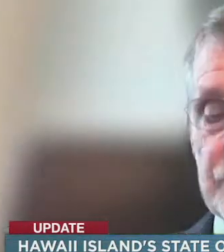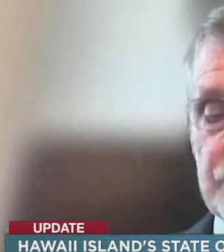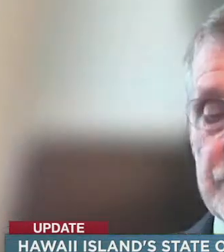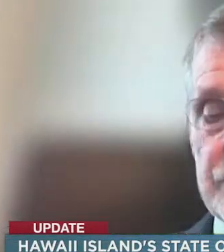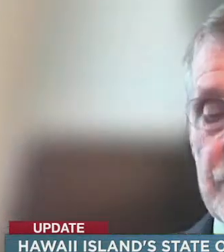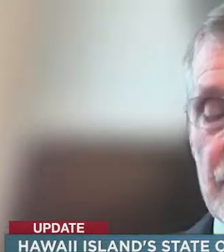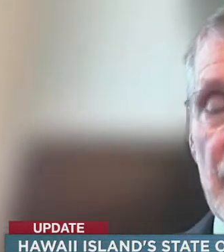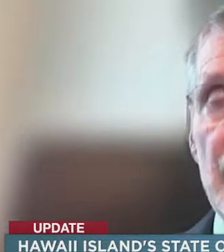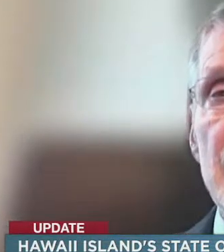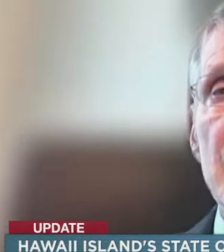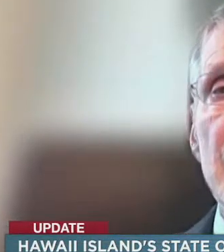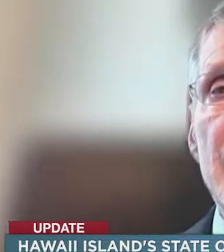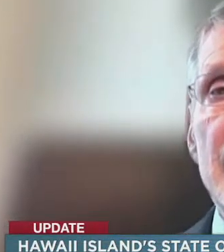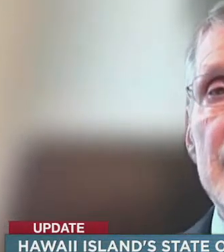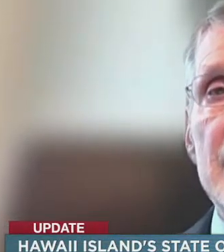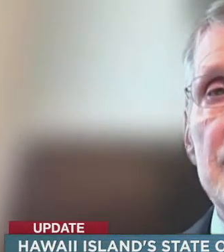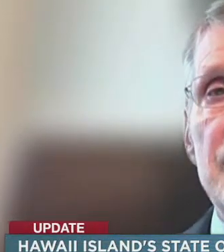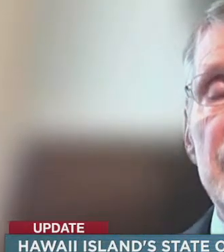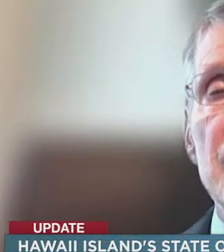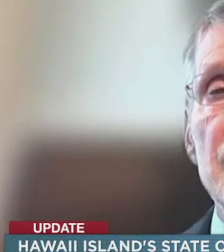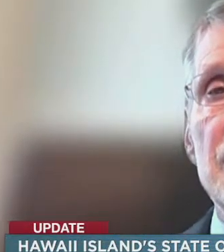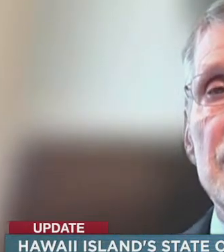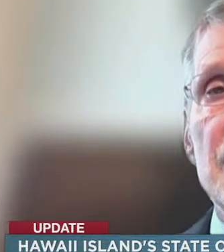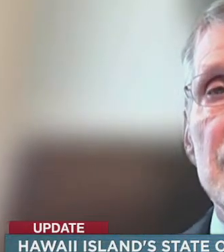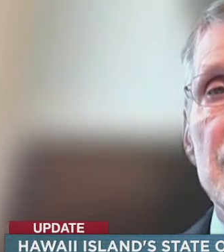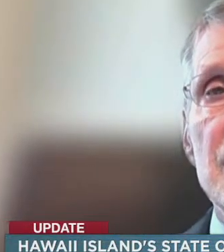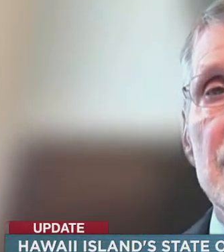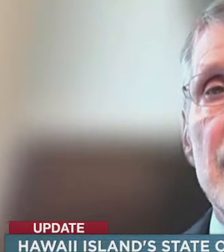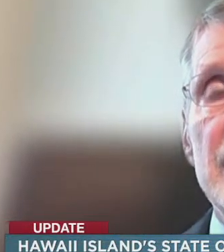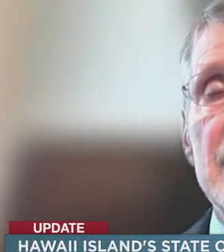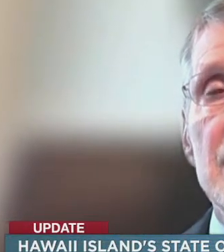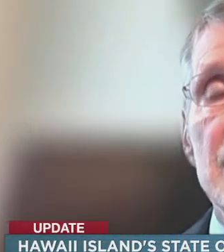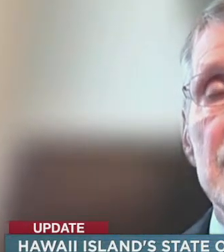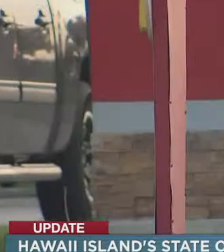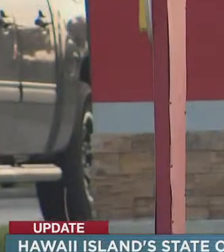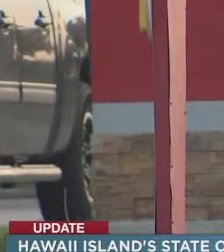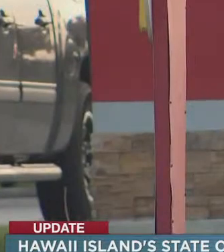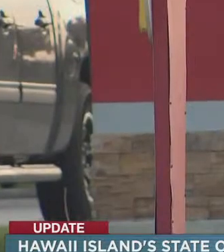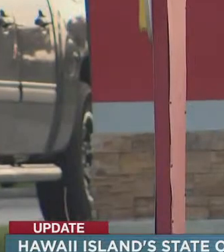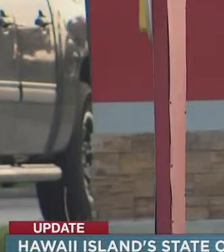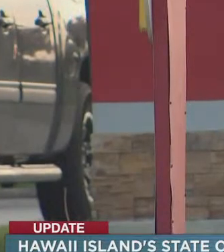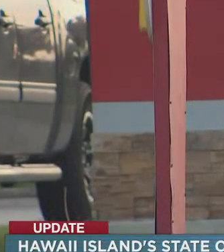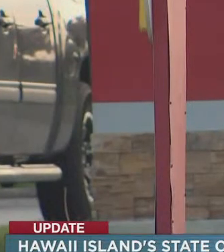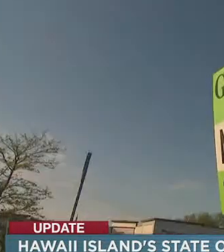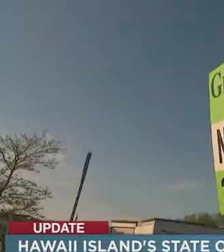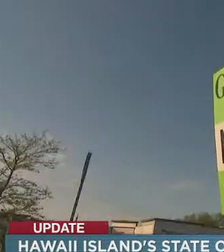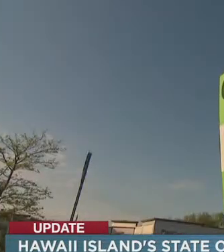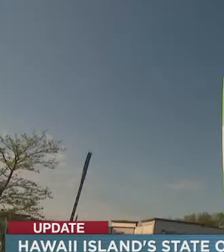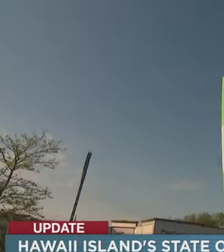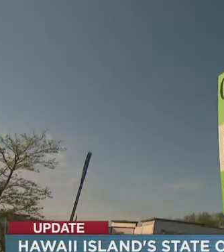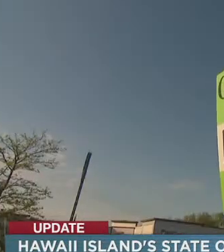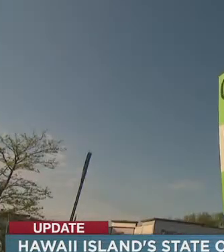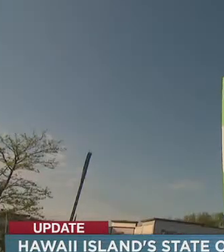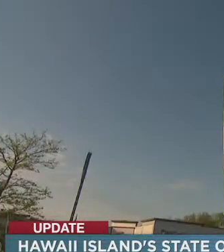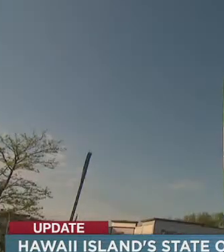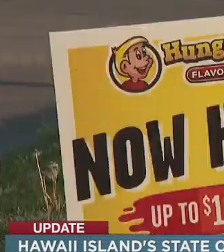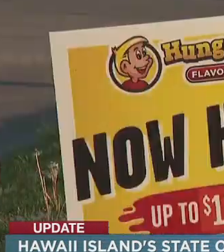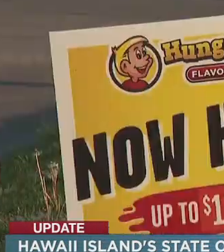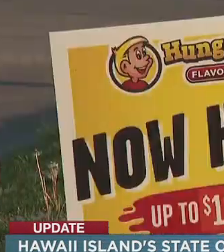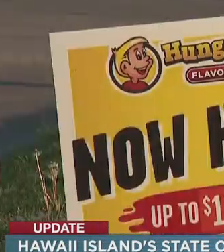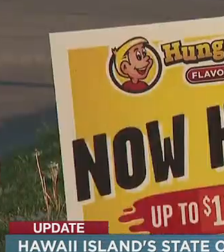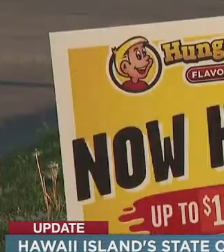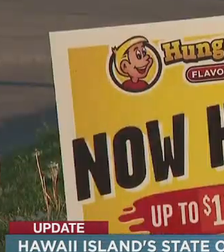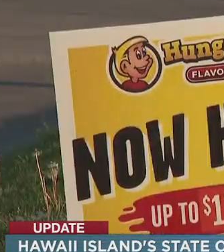Gary Burtless, a senior fellow in economic studies at the Brookings Institution, says over the past few months, there has only been